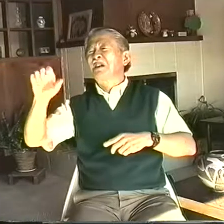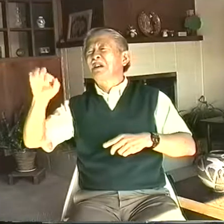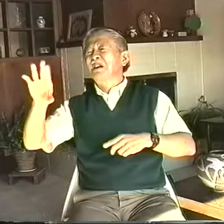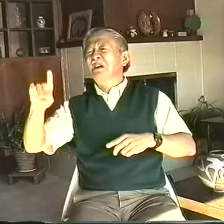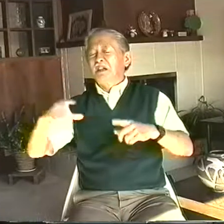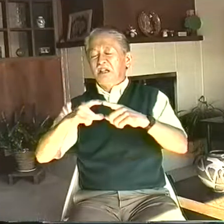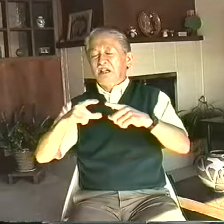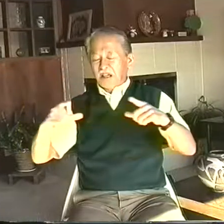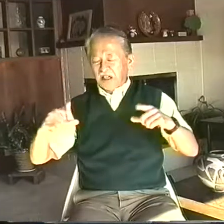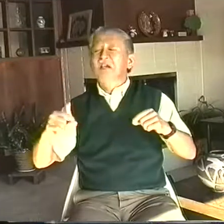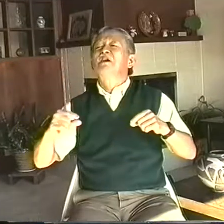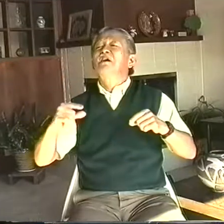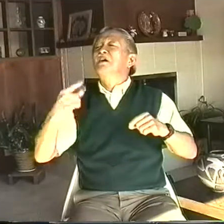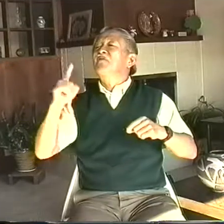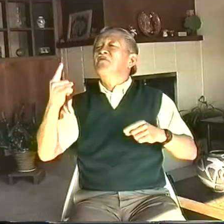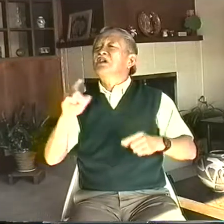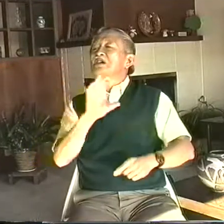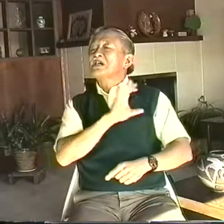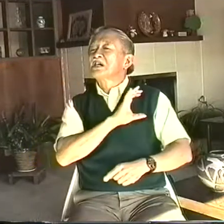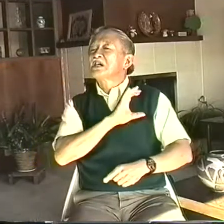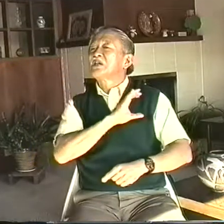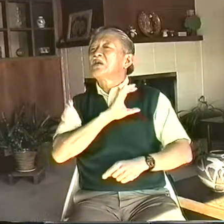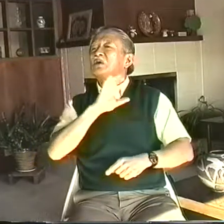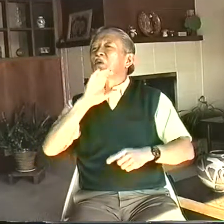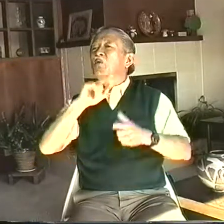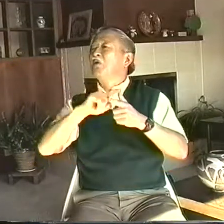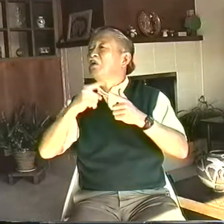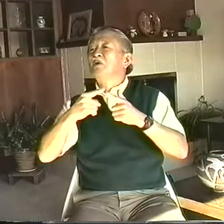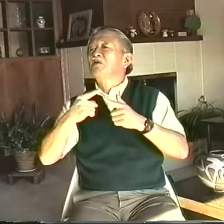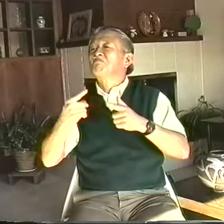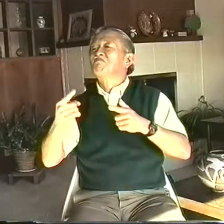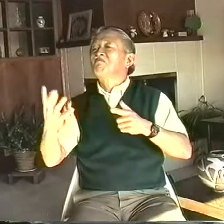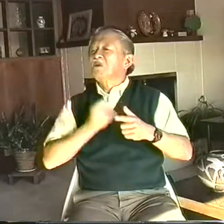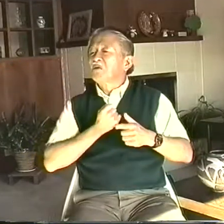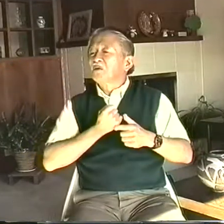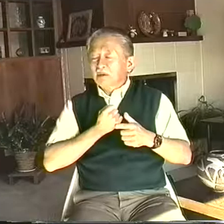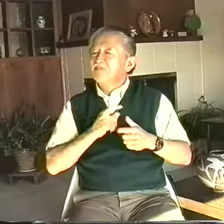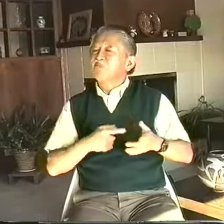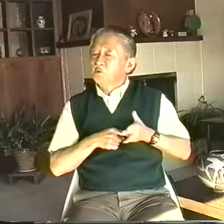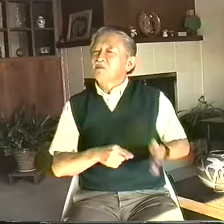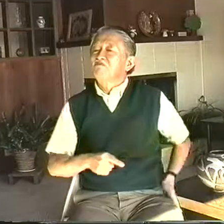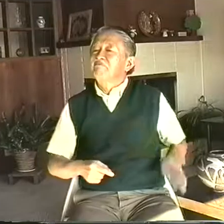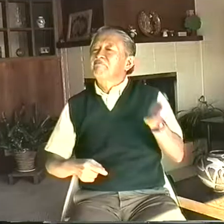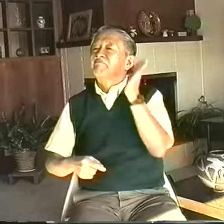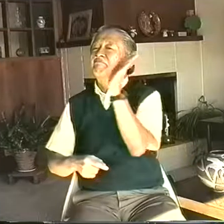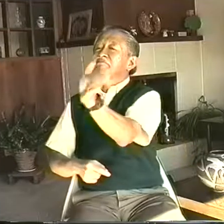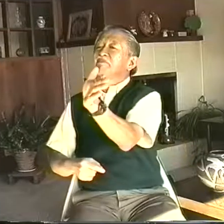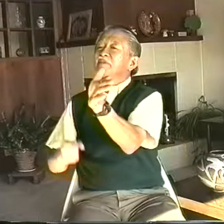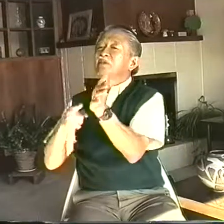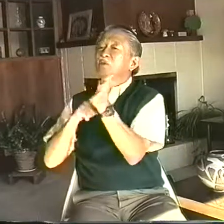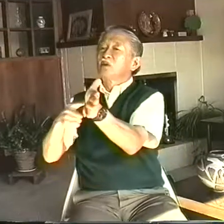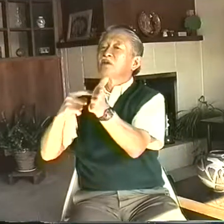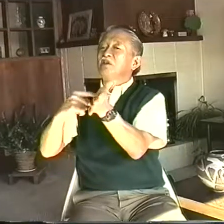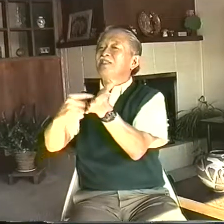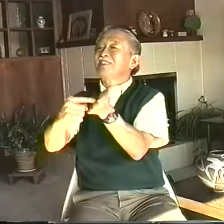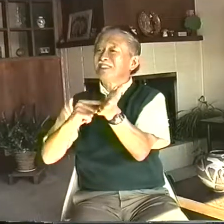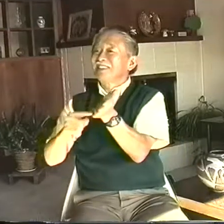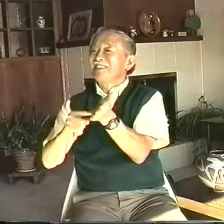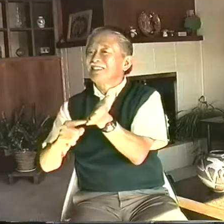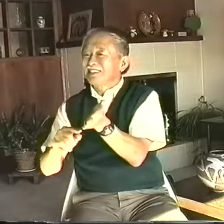the FBI had given me a special card, a pass card, so that in the event that I was detained